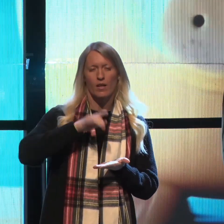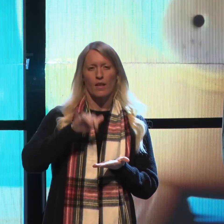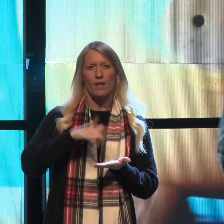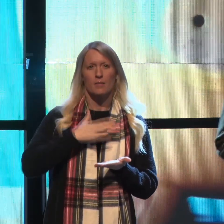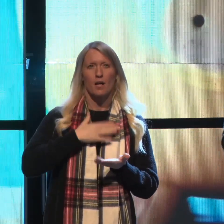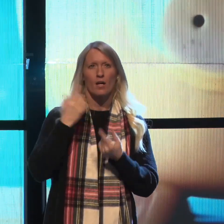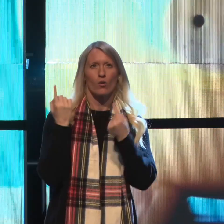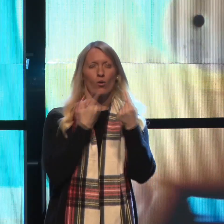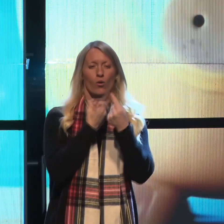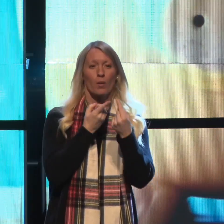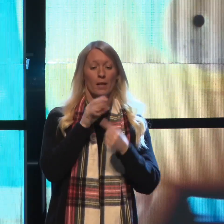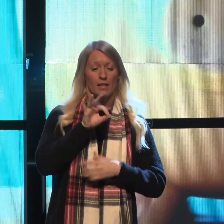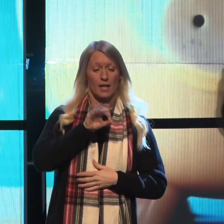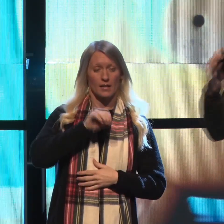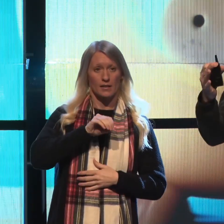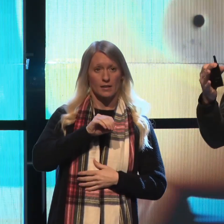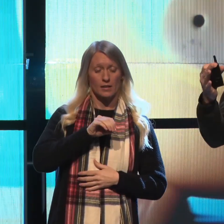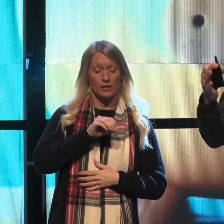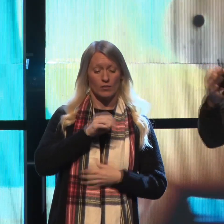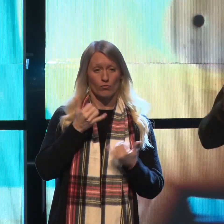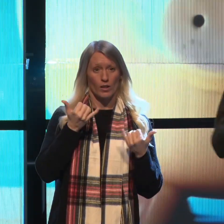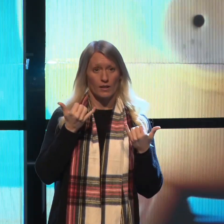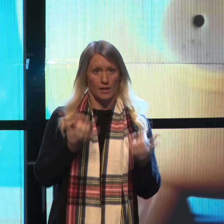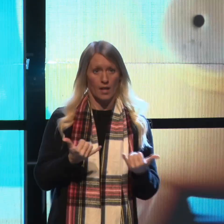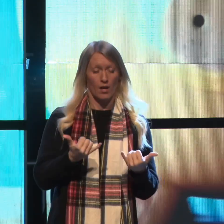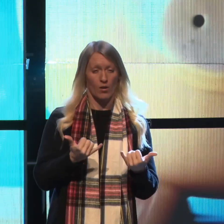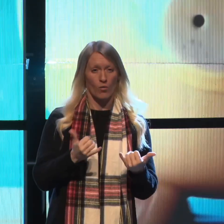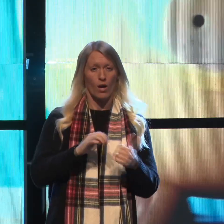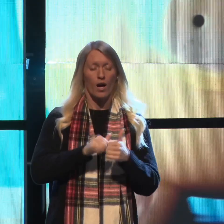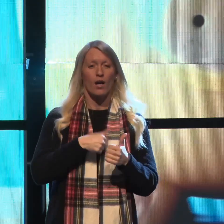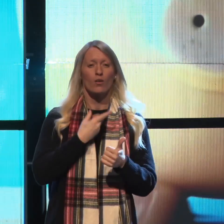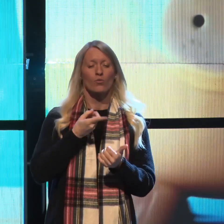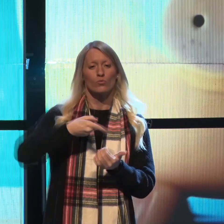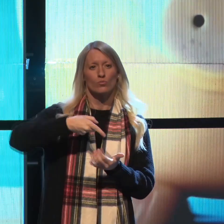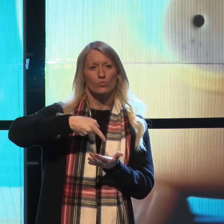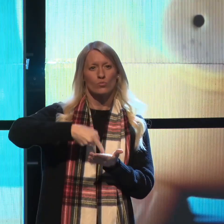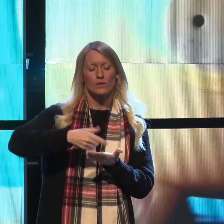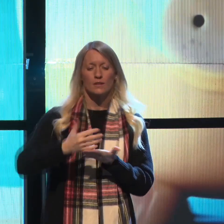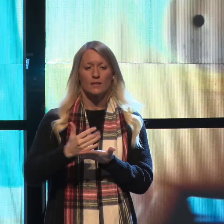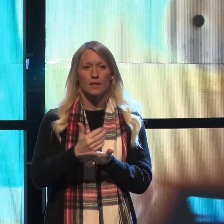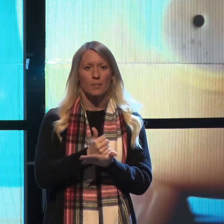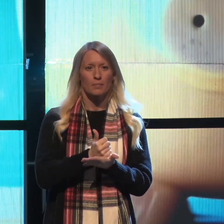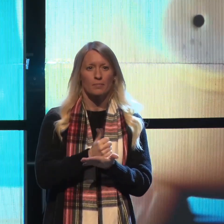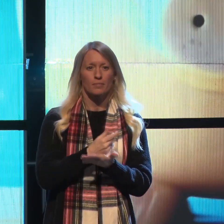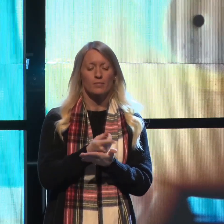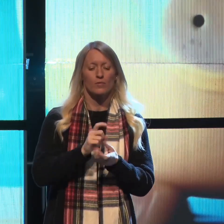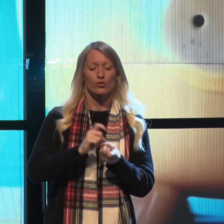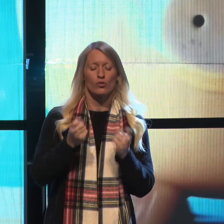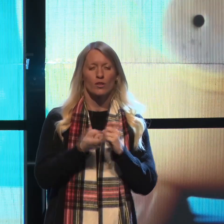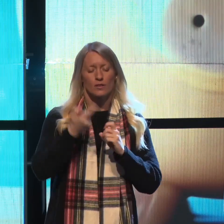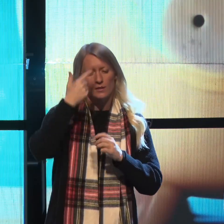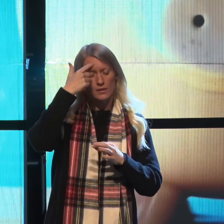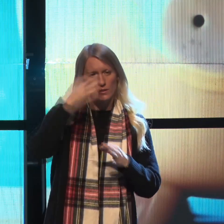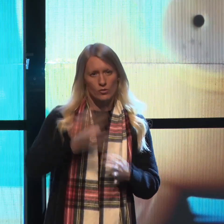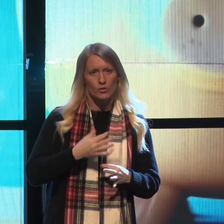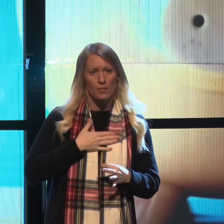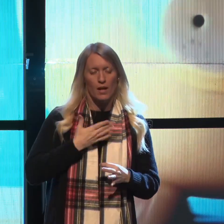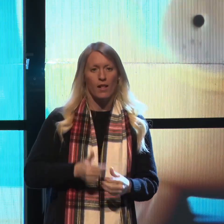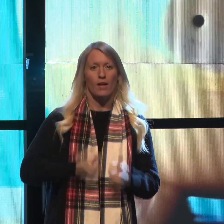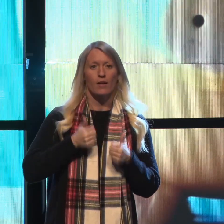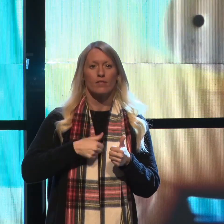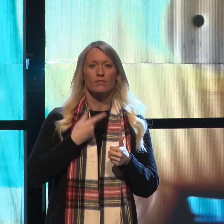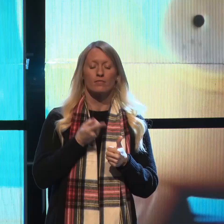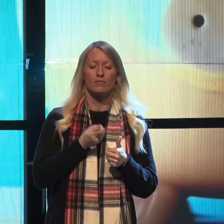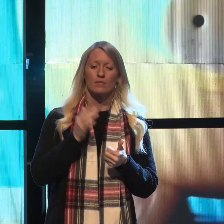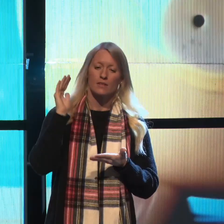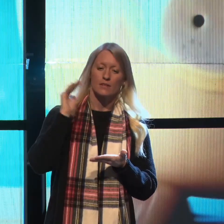right now, as my income changes, what decisions could I make in my life to, over the next year, get down to 85? And